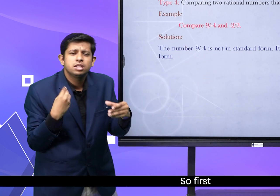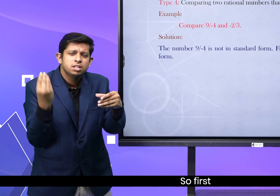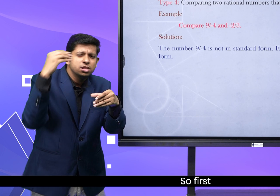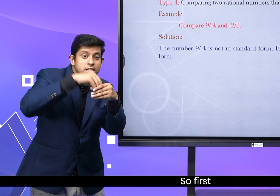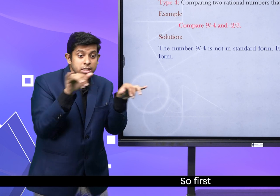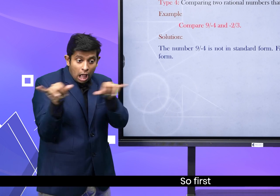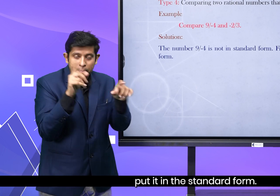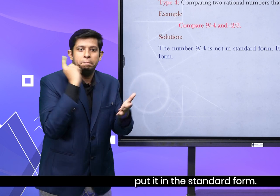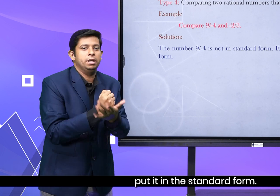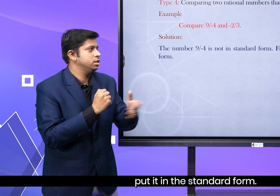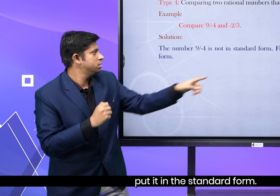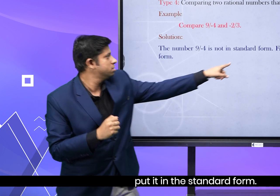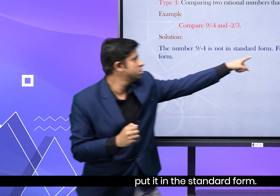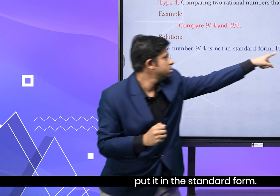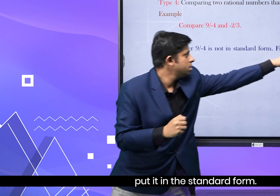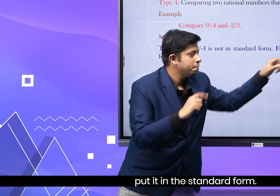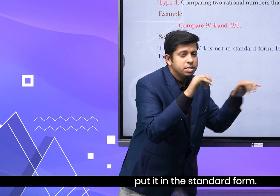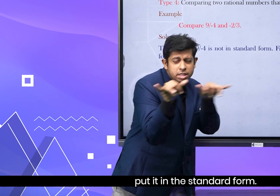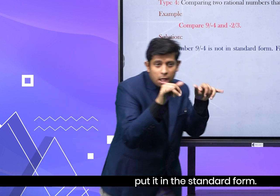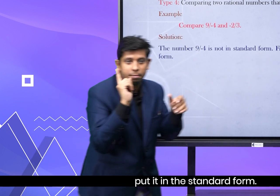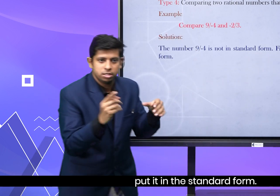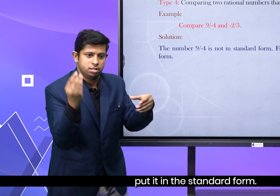So first, put it in the standard form.